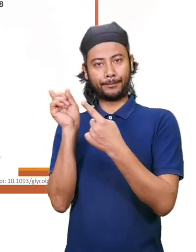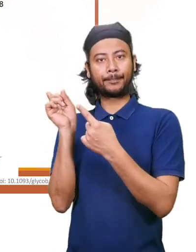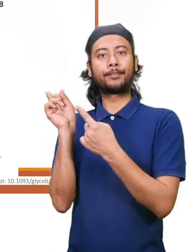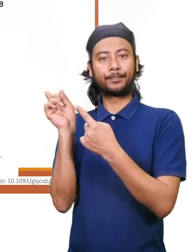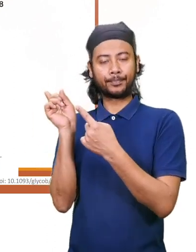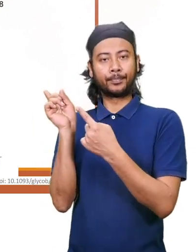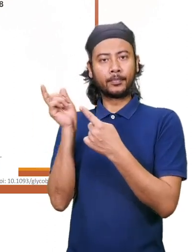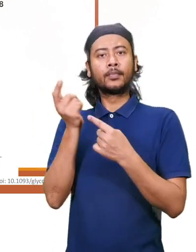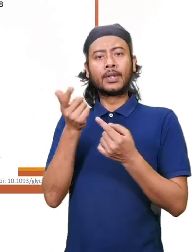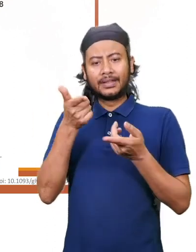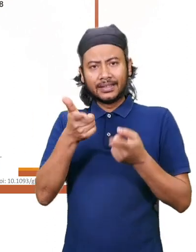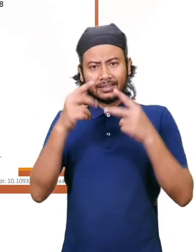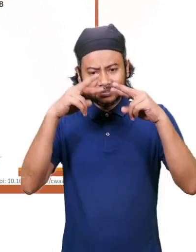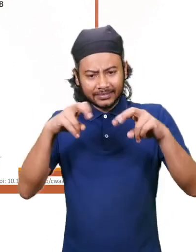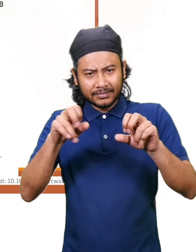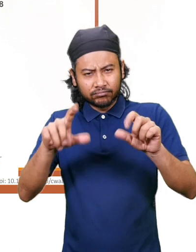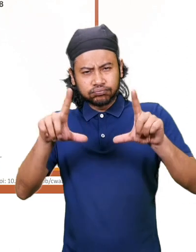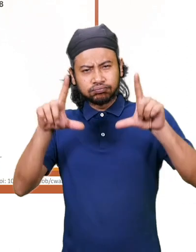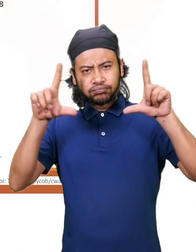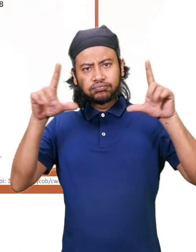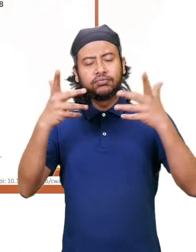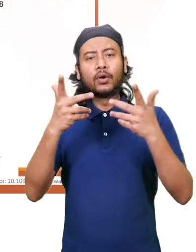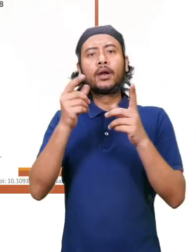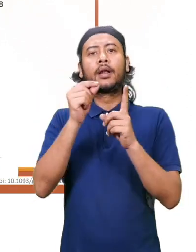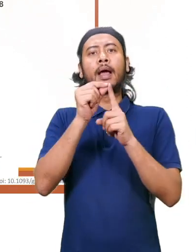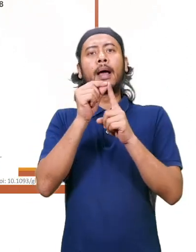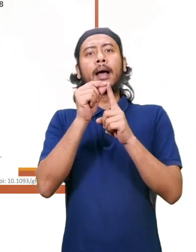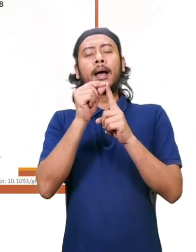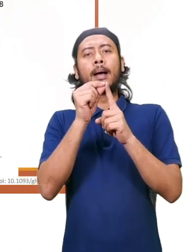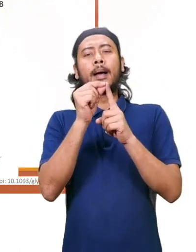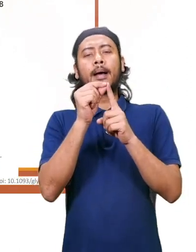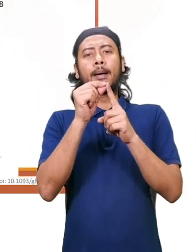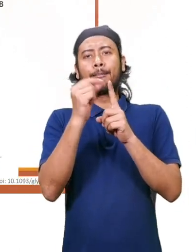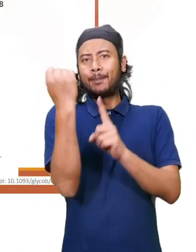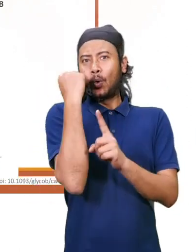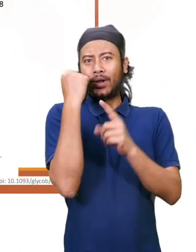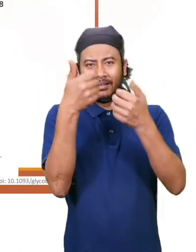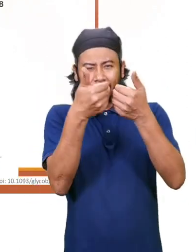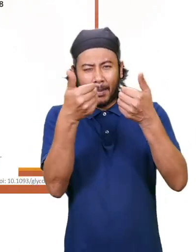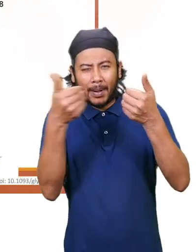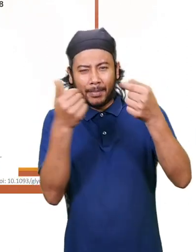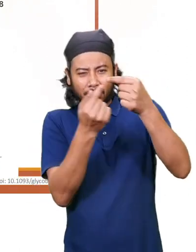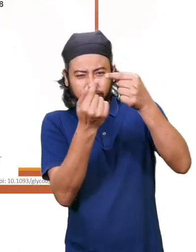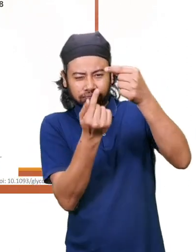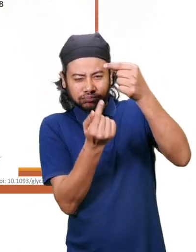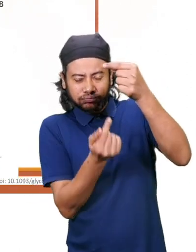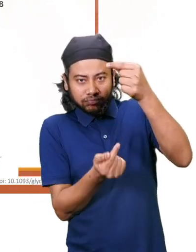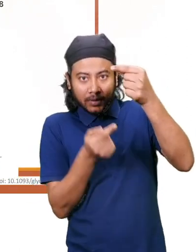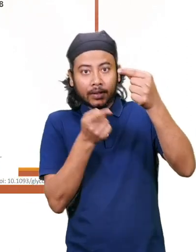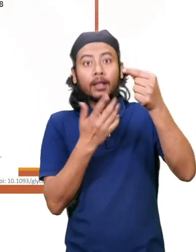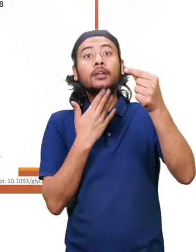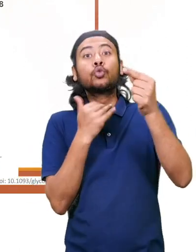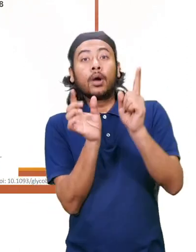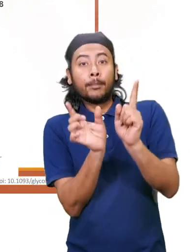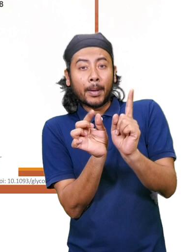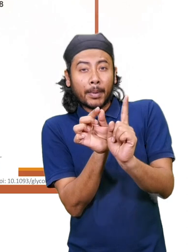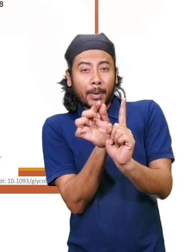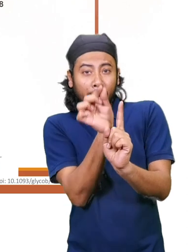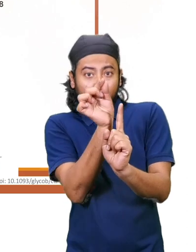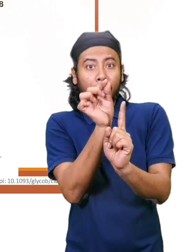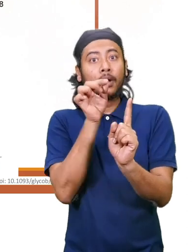O glycosylated glycopeptide, and this spectrum provides rich information about the peptide